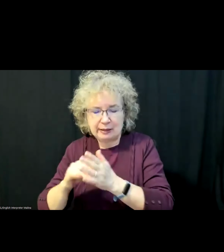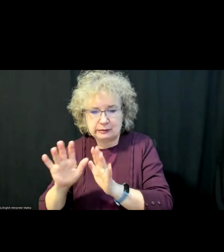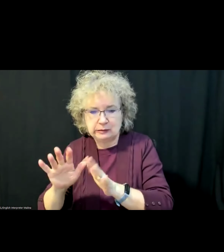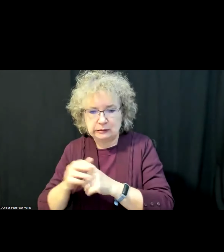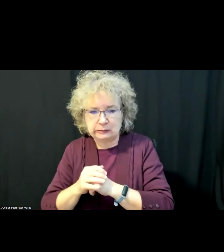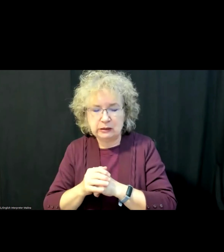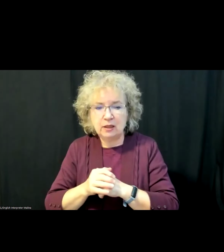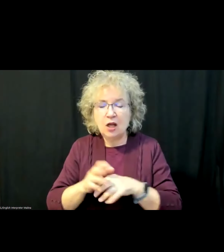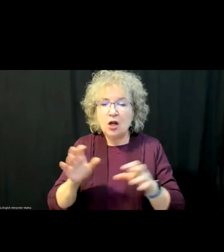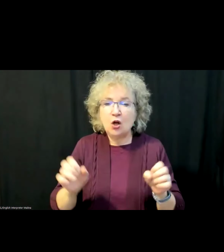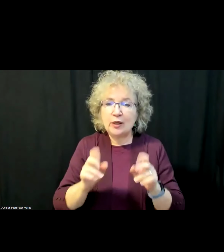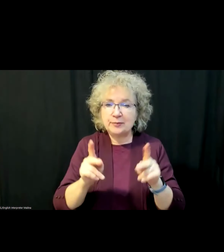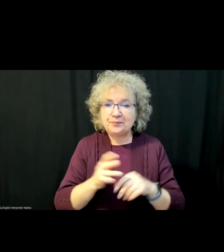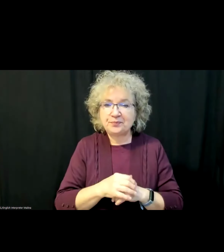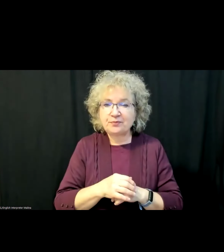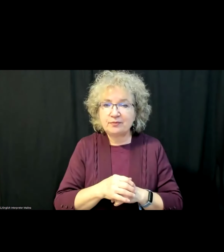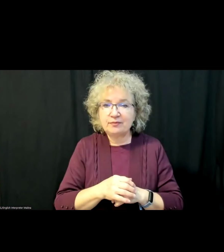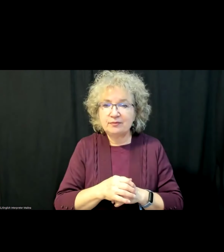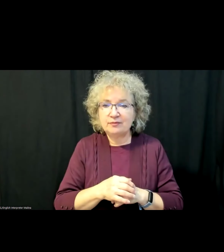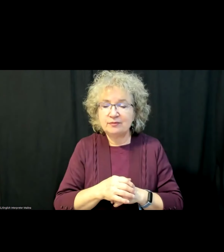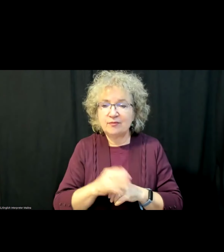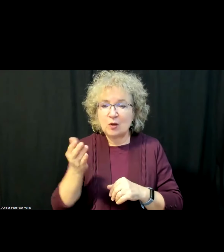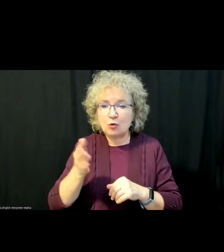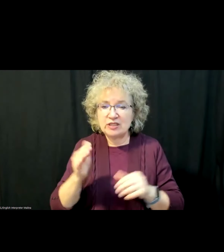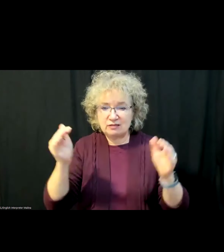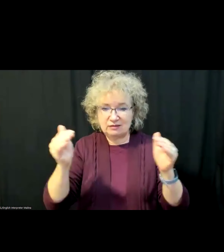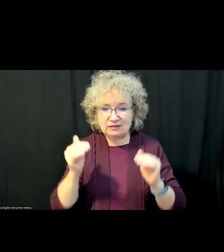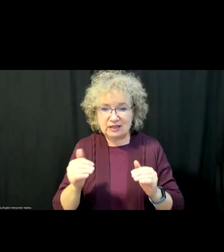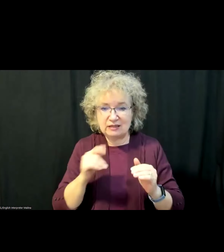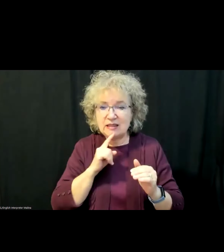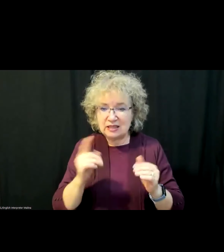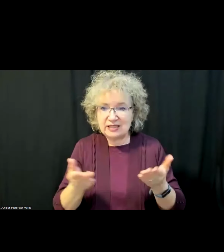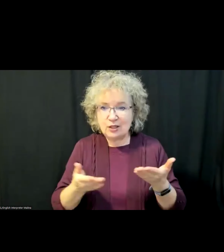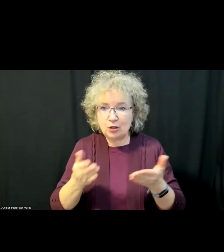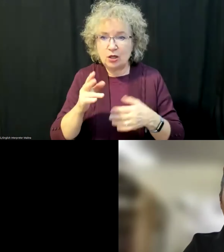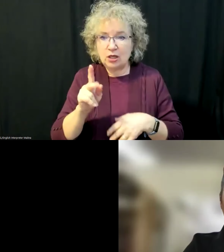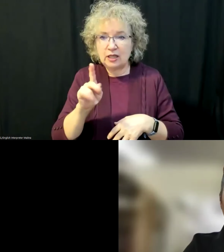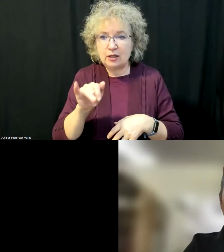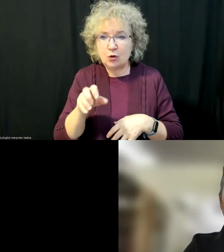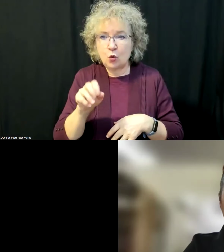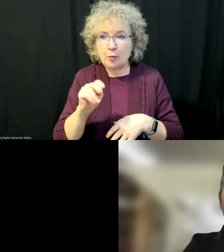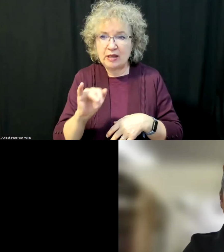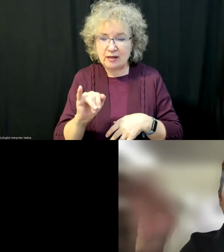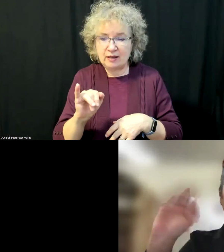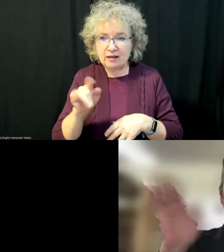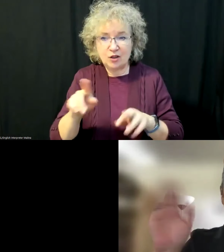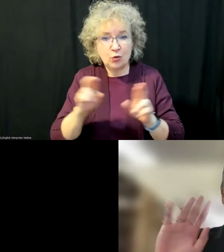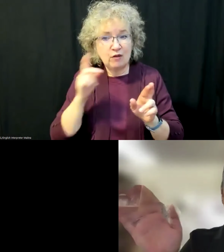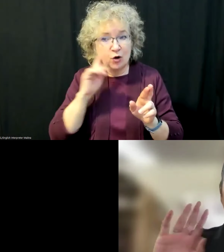All right, with that said I know we have our next presenter here. So kill me. Are you ready for your presentation.